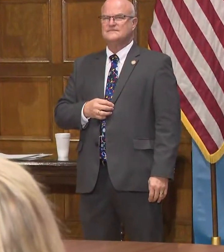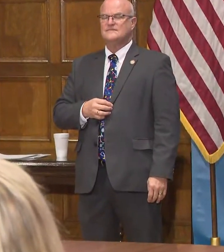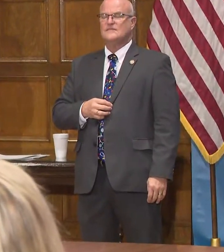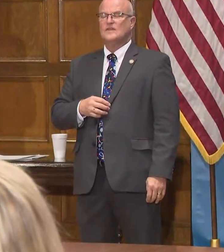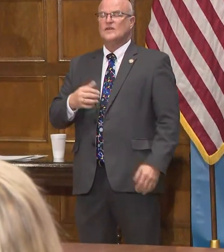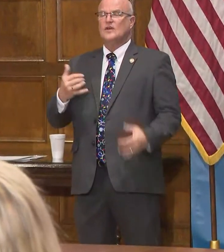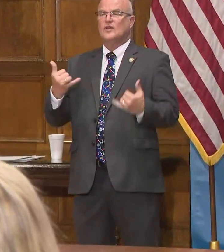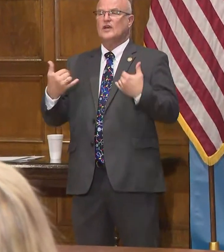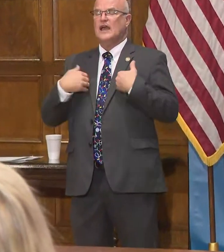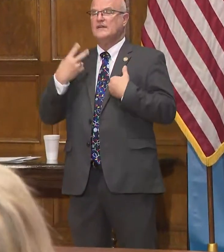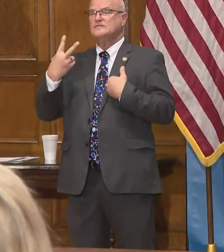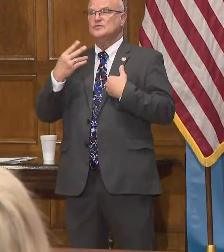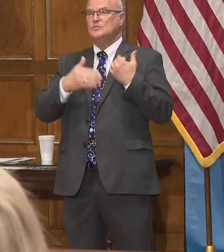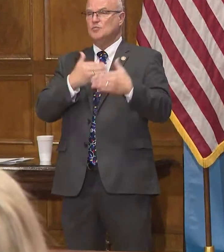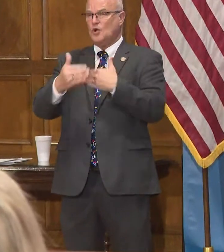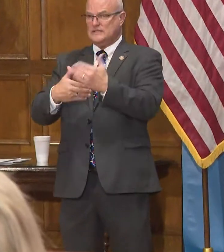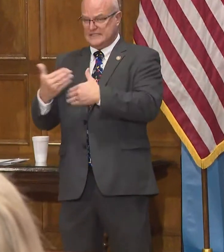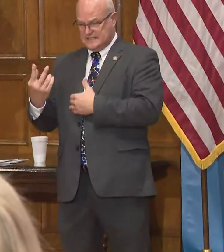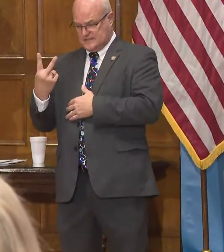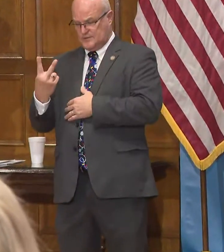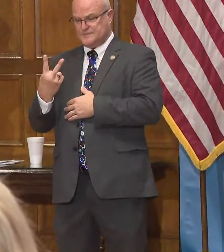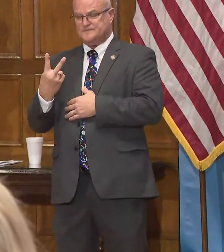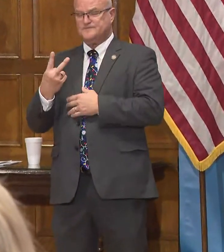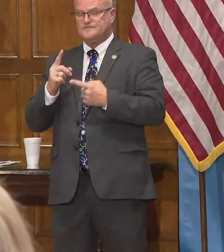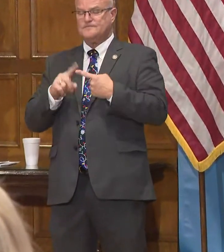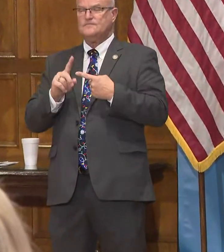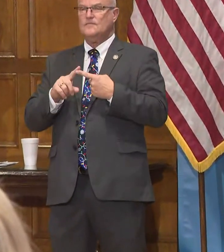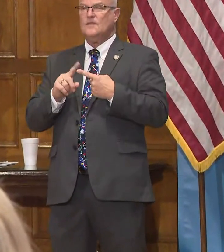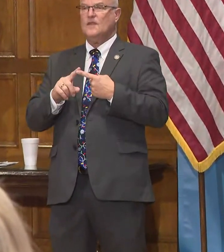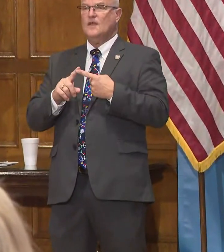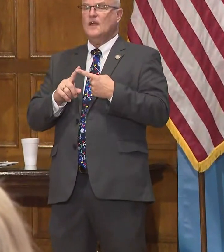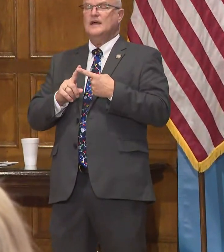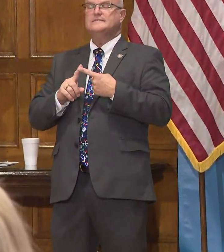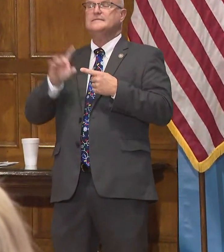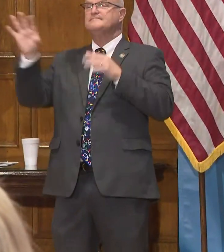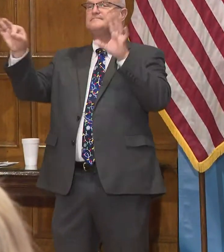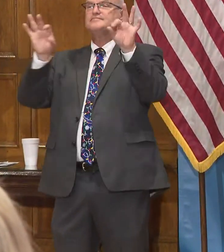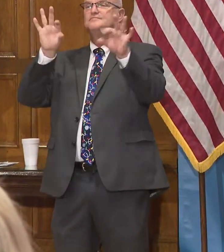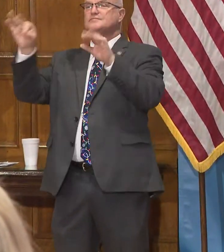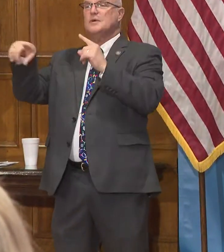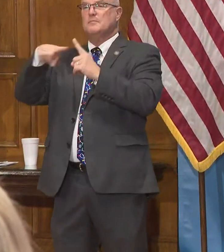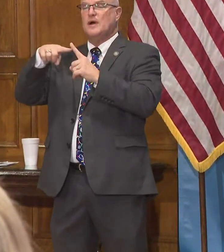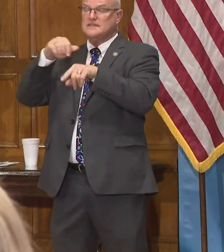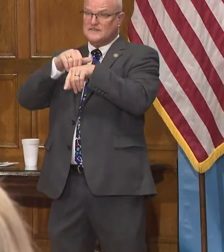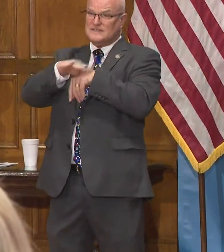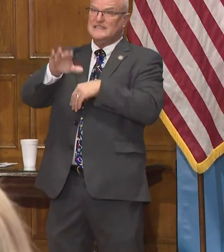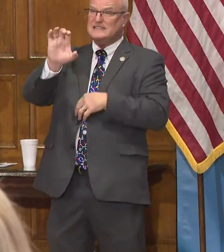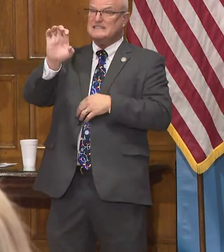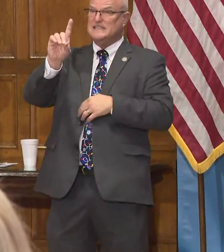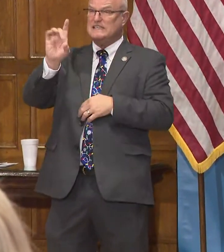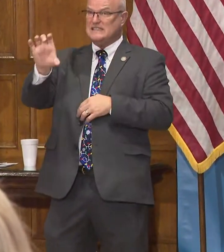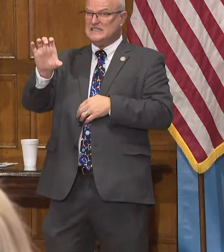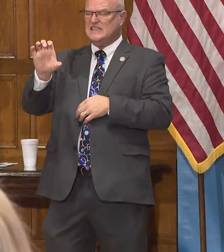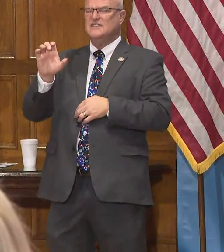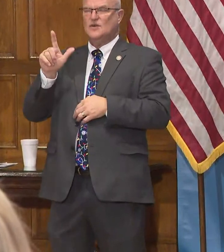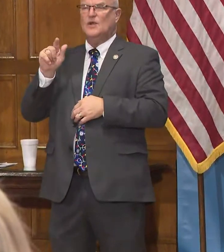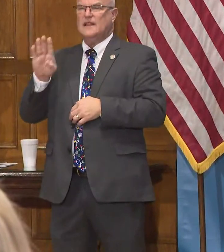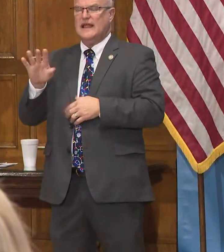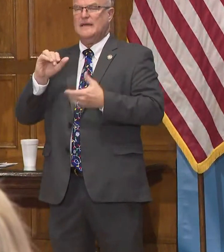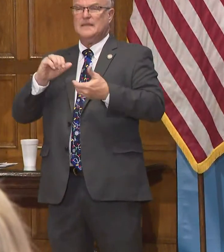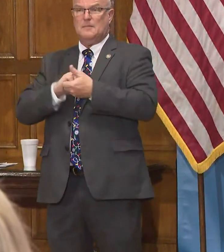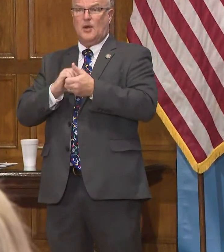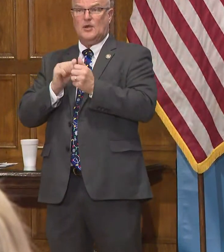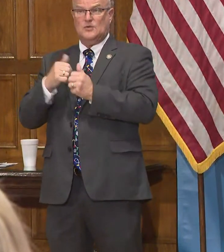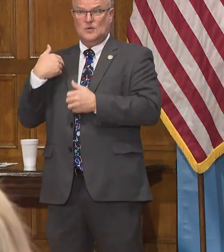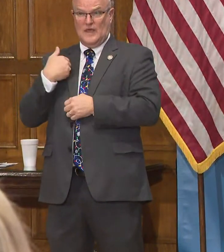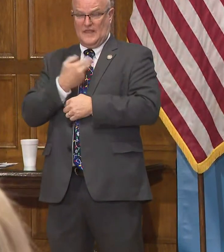So we currently have two processes for this. One is that we take random samples that are positive and send to the CDC or to a laboratory that's partnered with